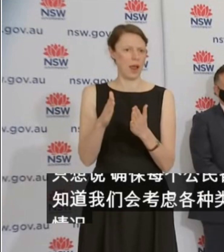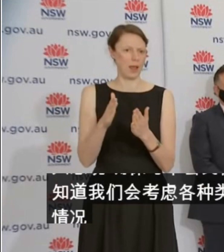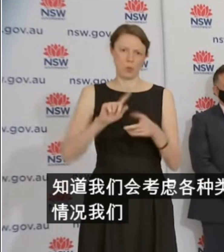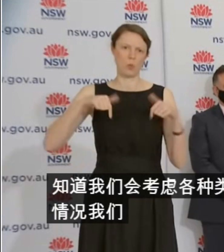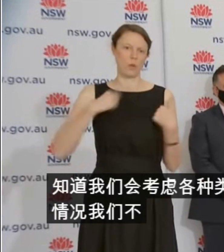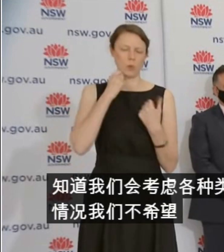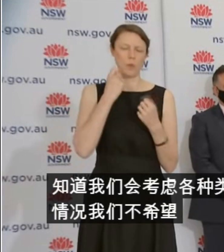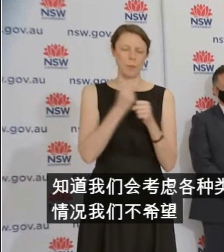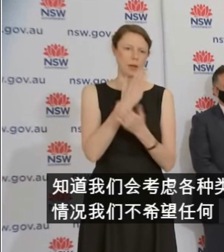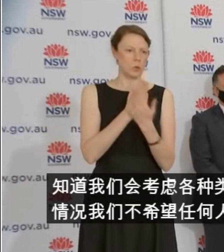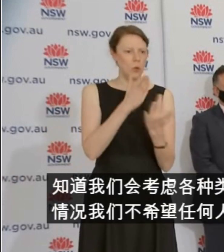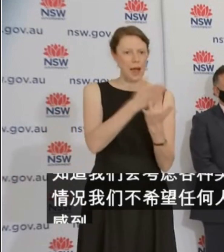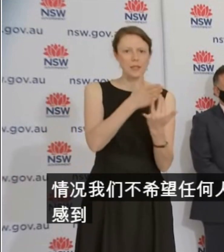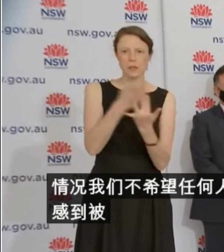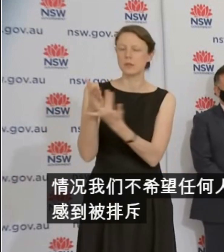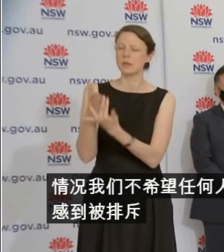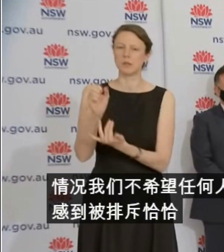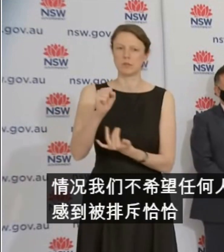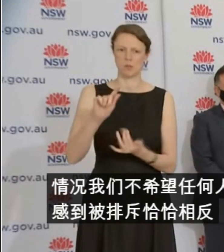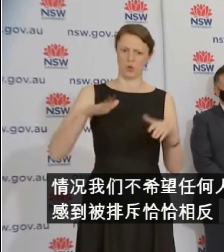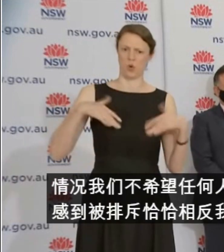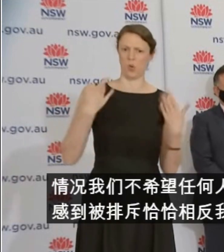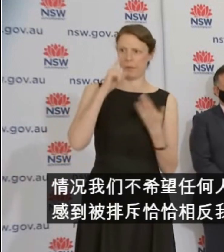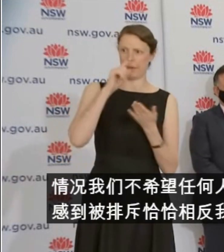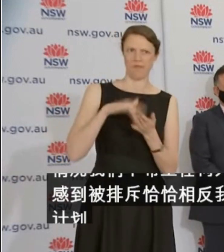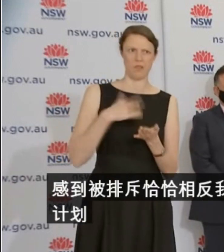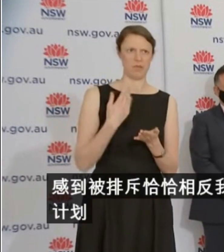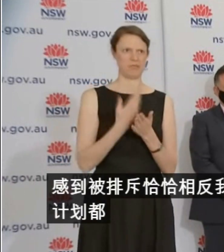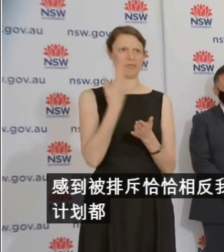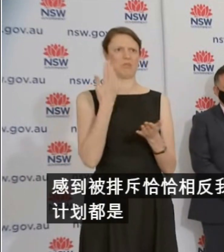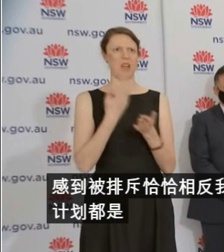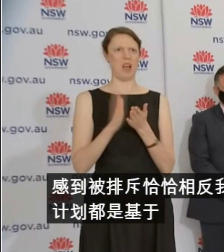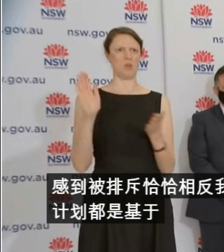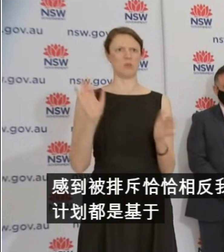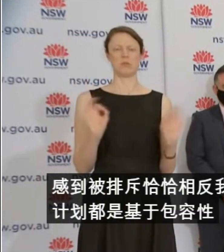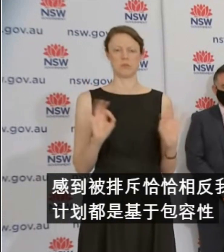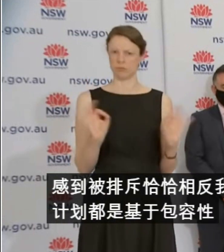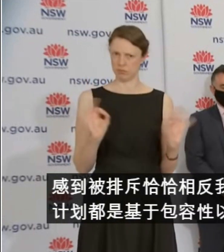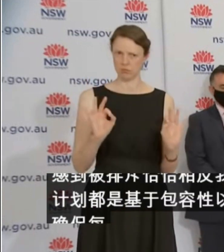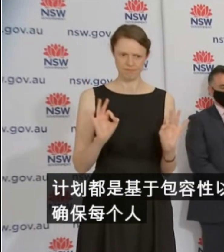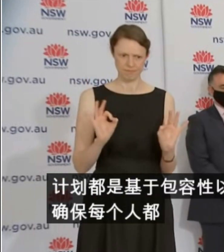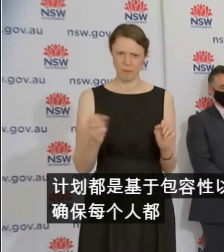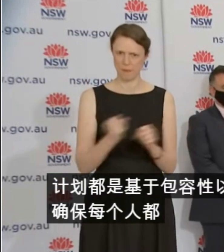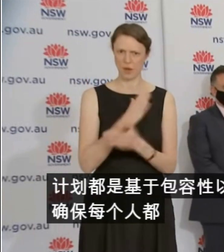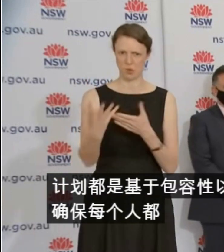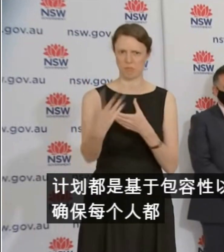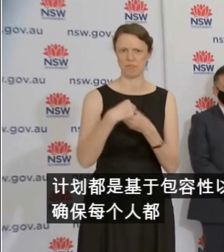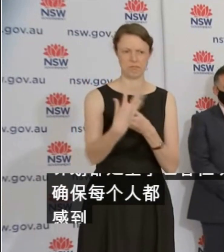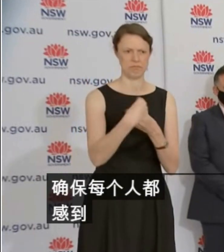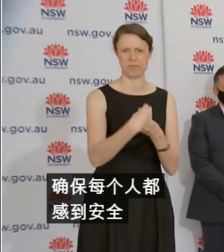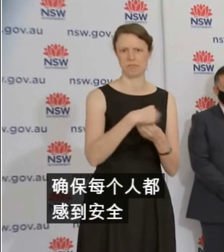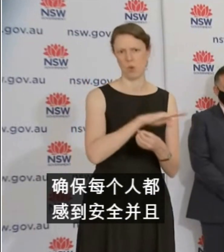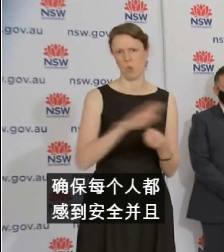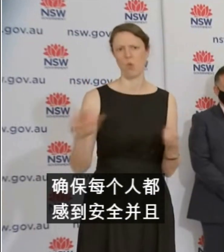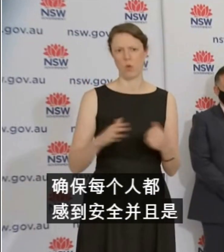type of circumstance. We don't want anyone to feel excluded, quite the opposite. Our plans are all based on inclusiveness to make sure everybody